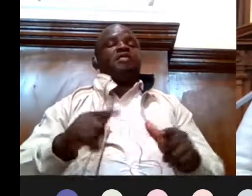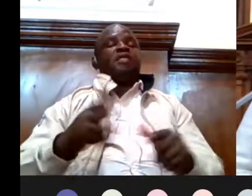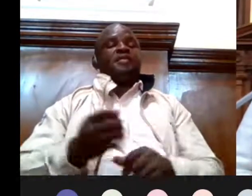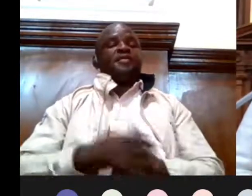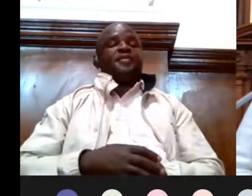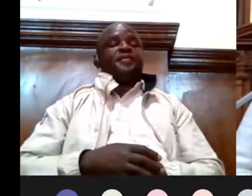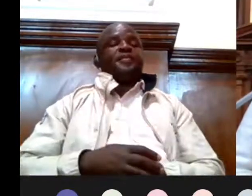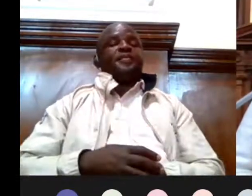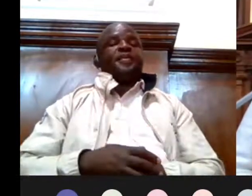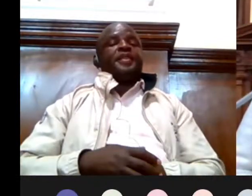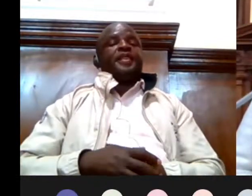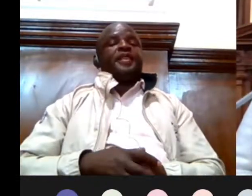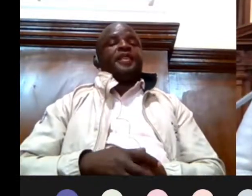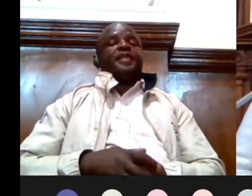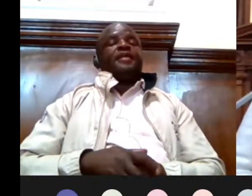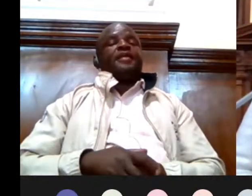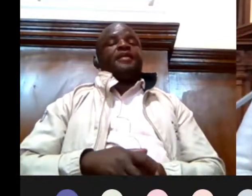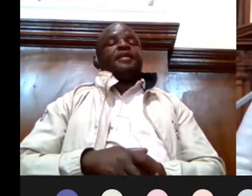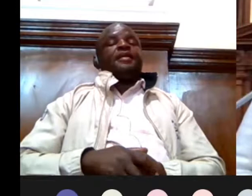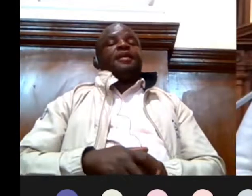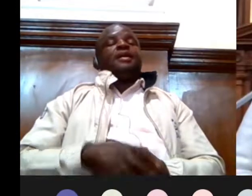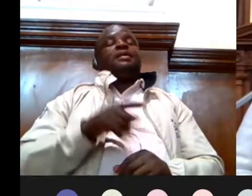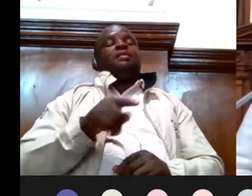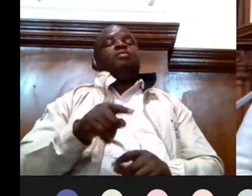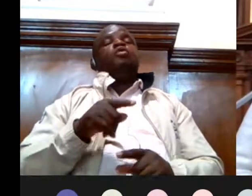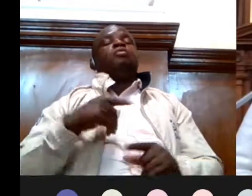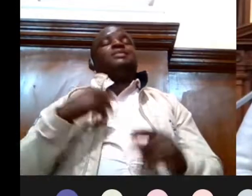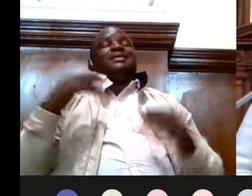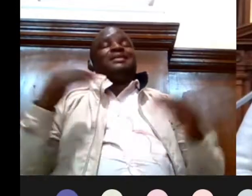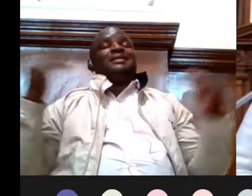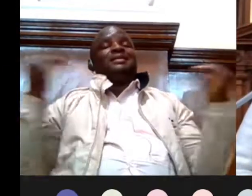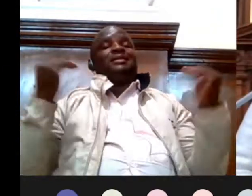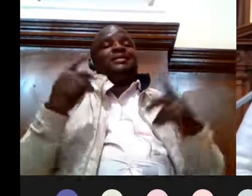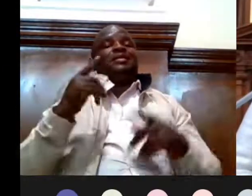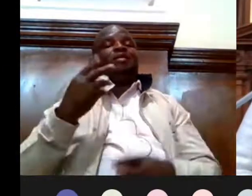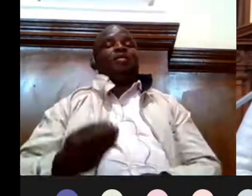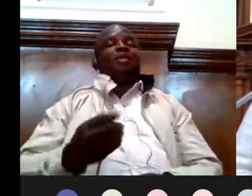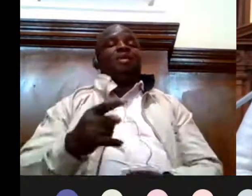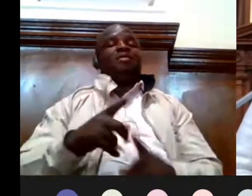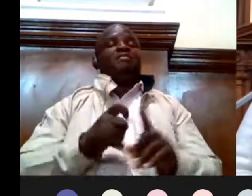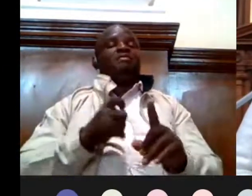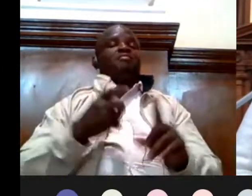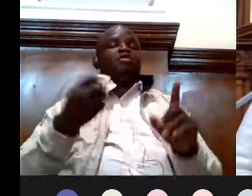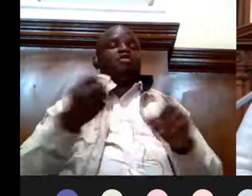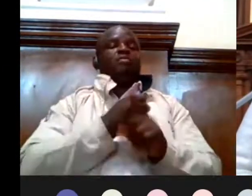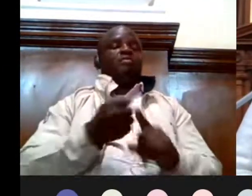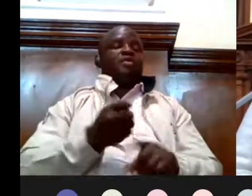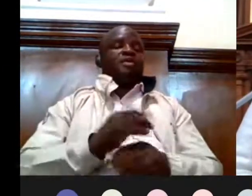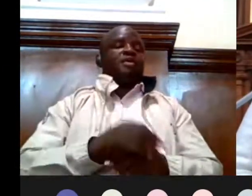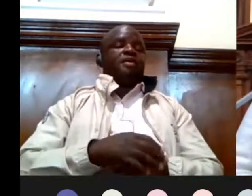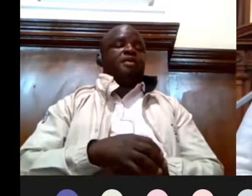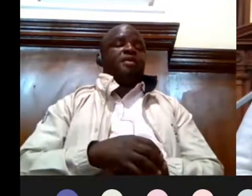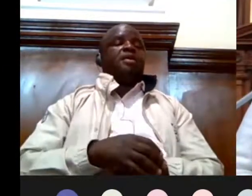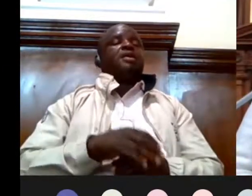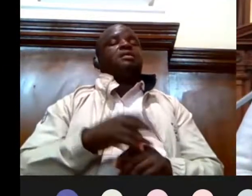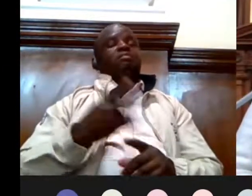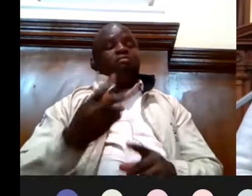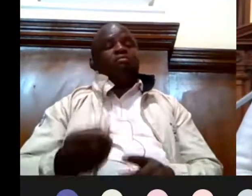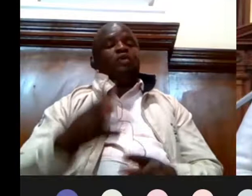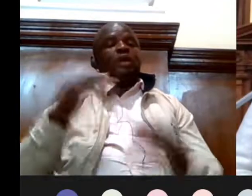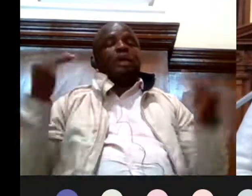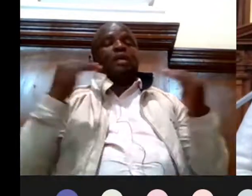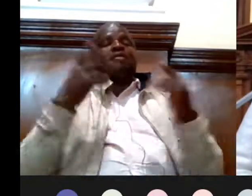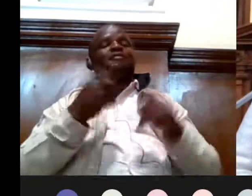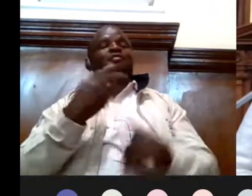Ke ha seboko, Honorable Speaker, e tlabe e le sa ngwana ya hlekefetswang. Seboko e tlabe le sa ngwana ya